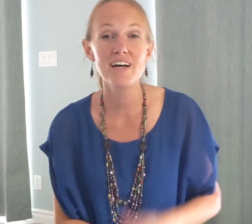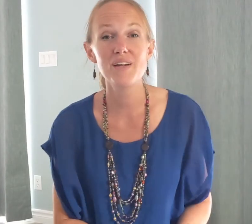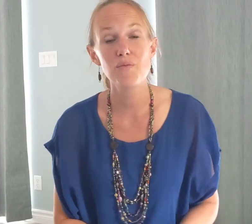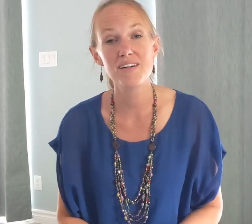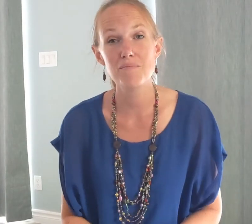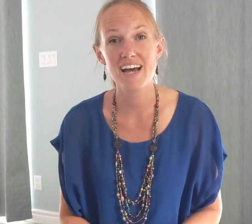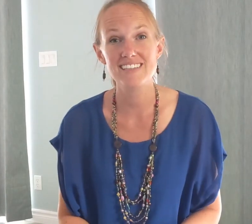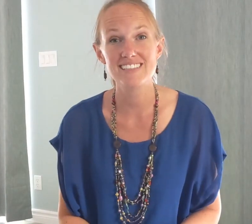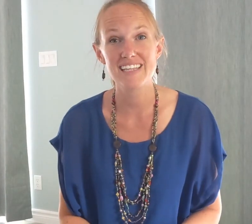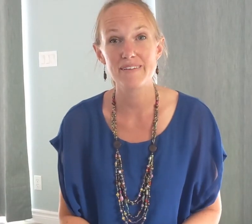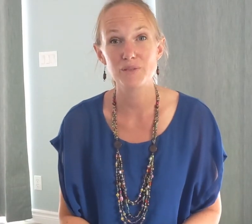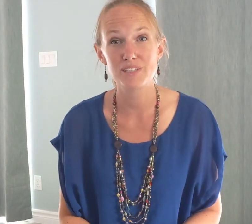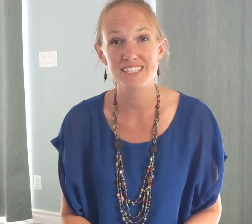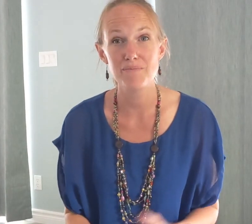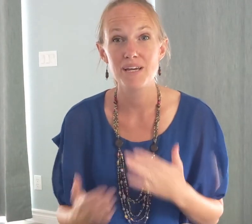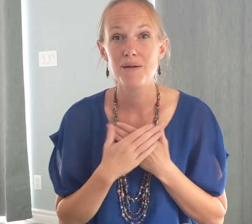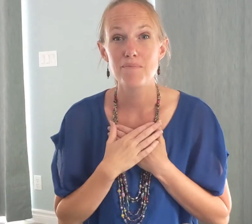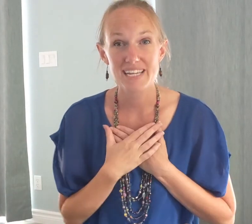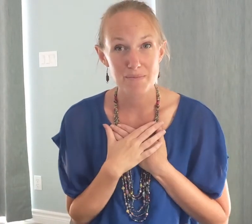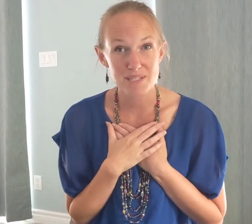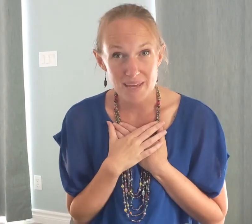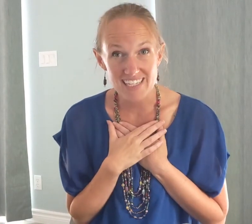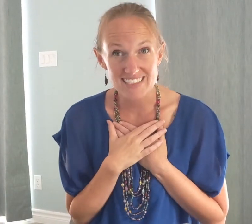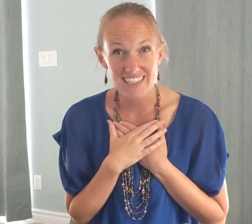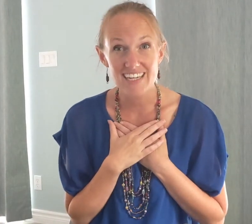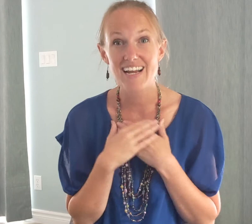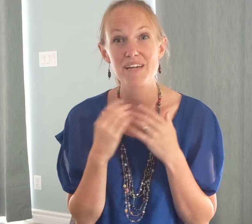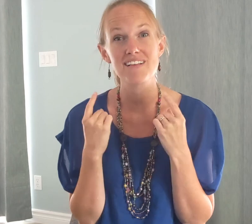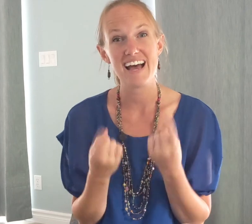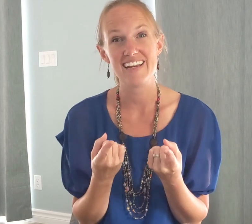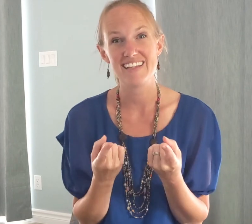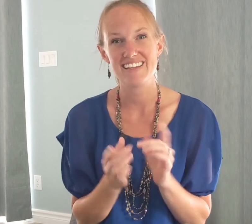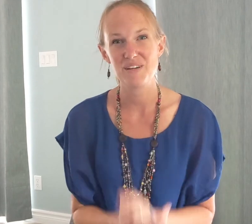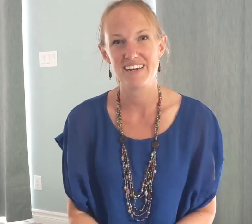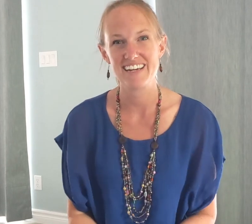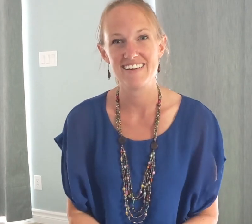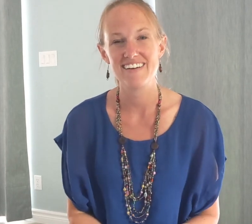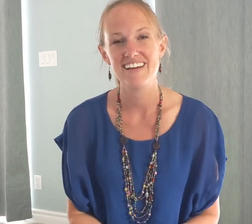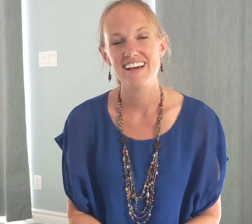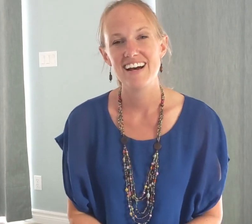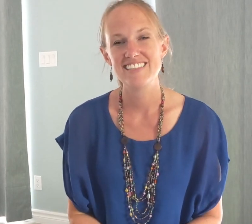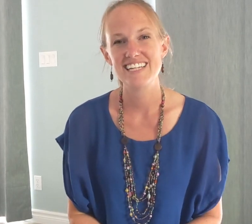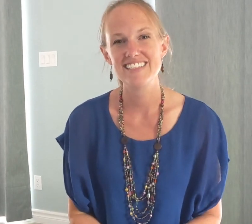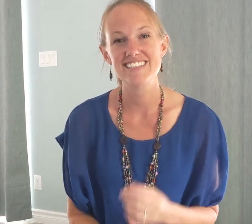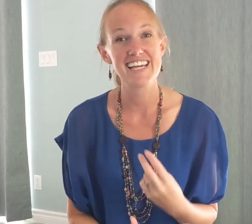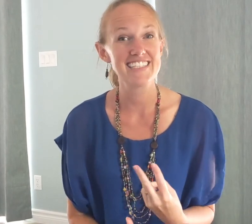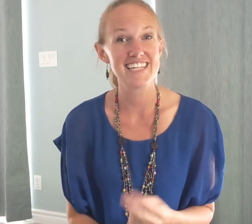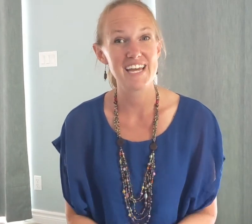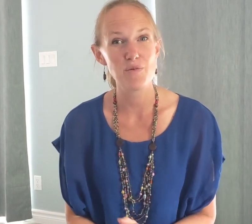everyone. Welcome back to Sign Language Worship. My name is Mandy, and I'm glad that you are here. Today is our second day working